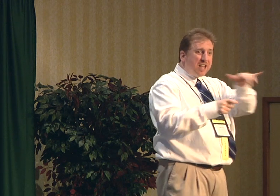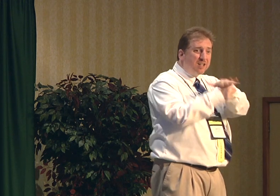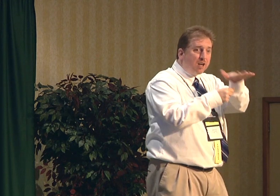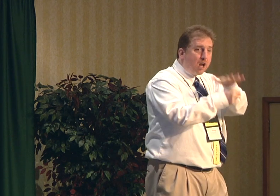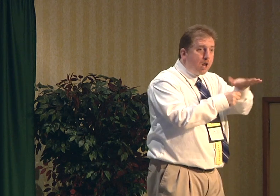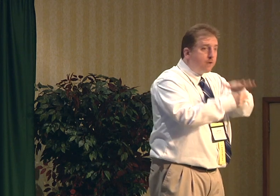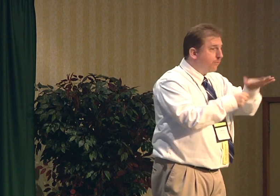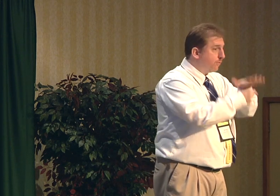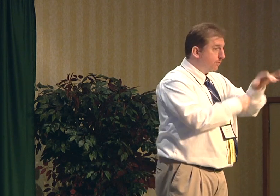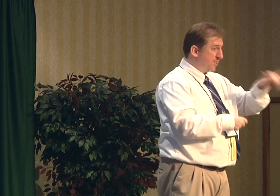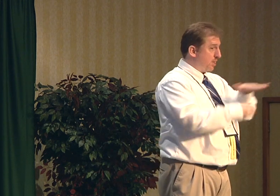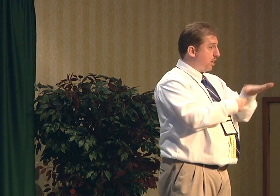That's fantastic, right?